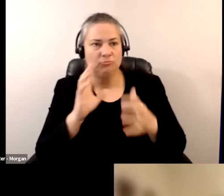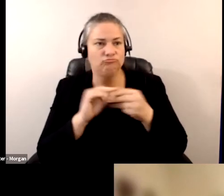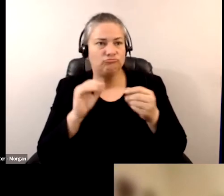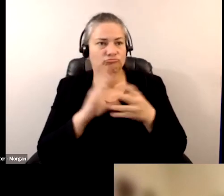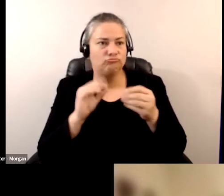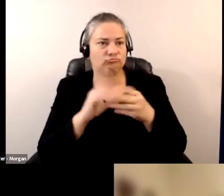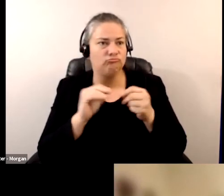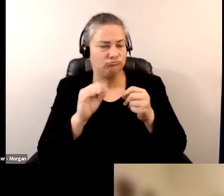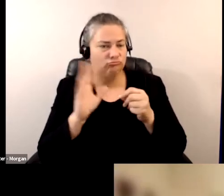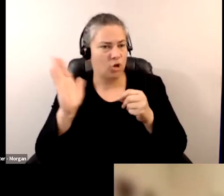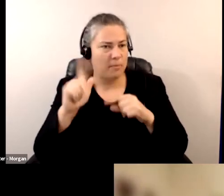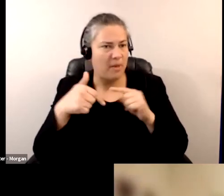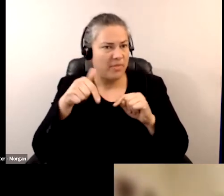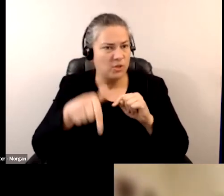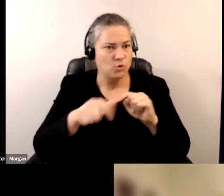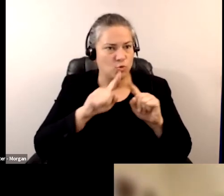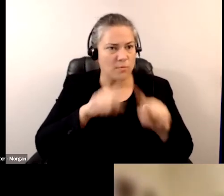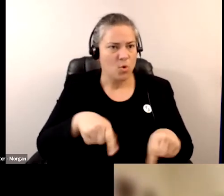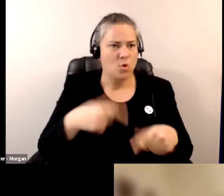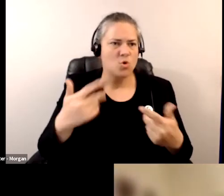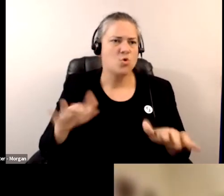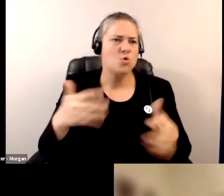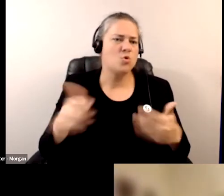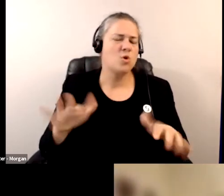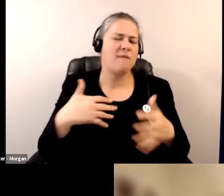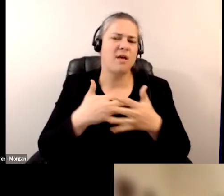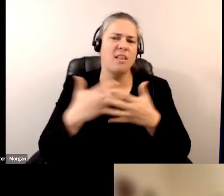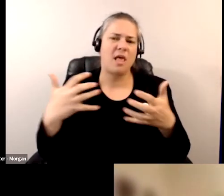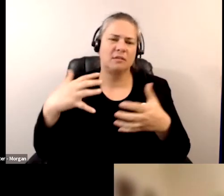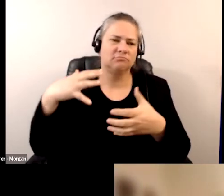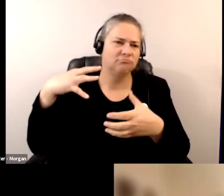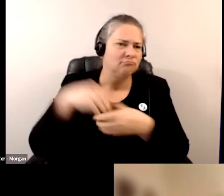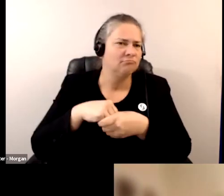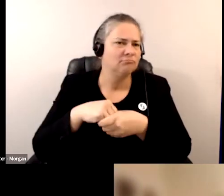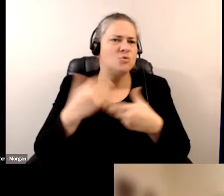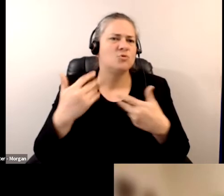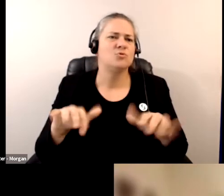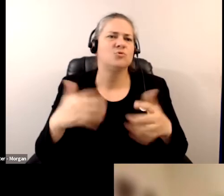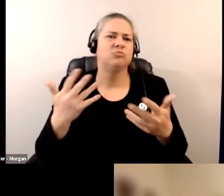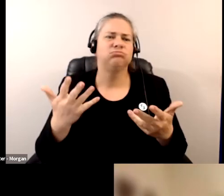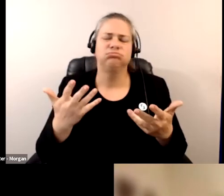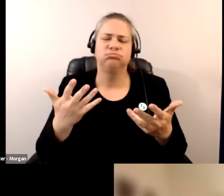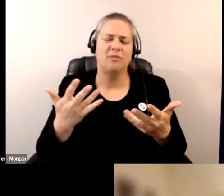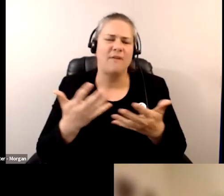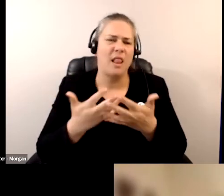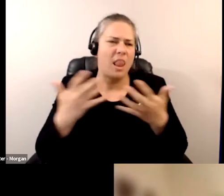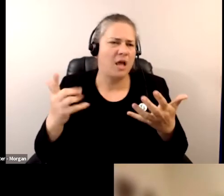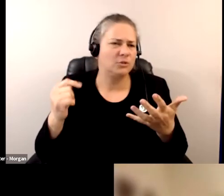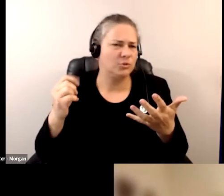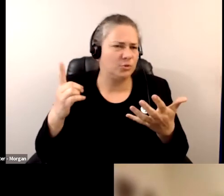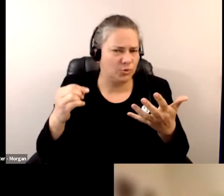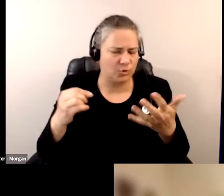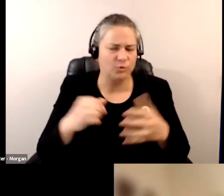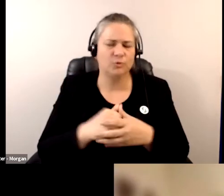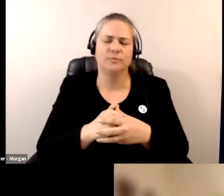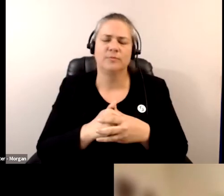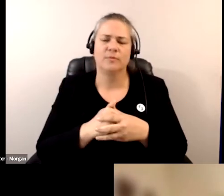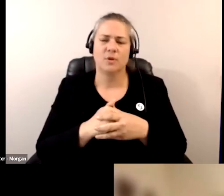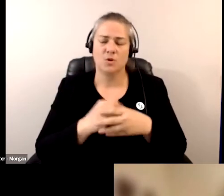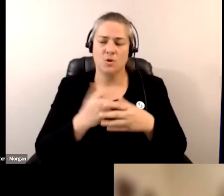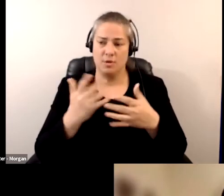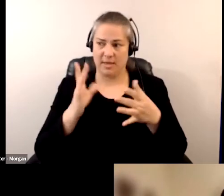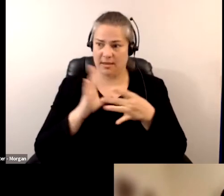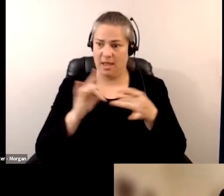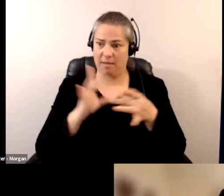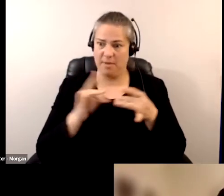report, how rich it is and so much to do. And the comments that we've heard today